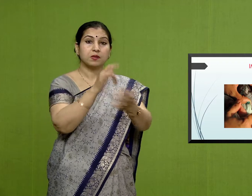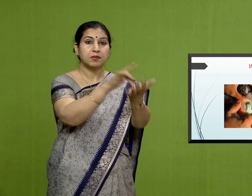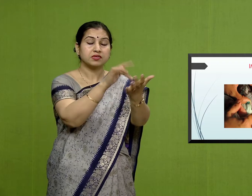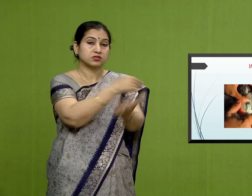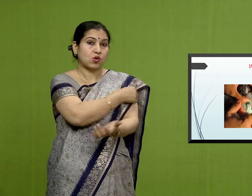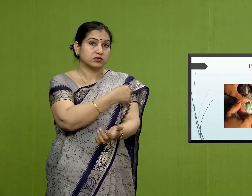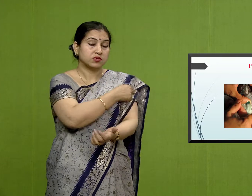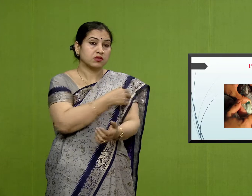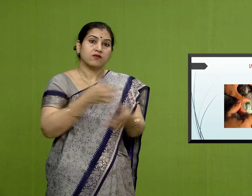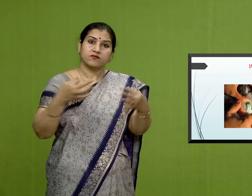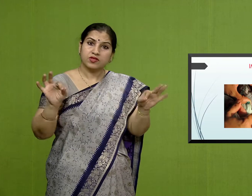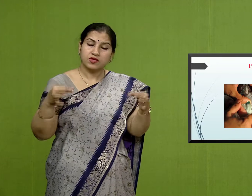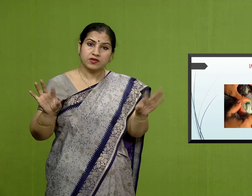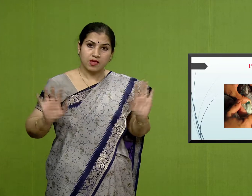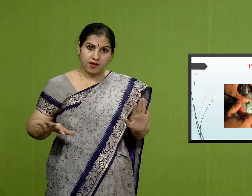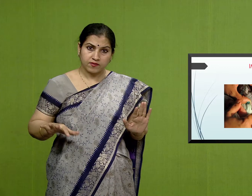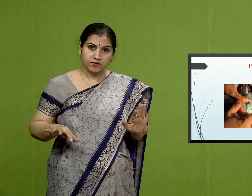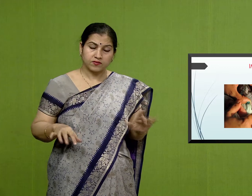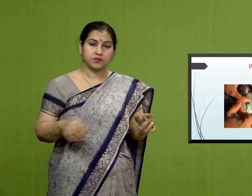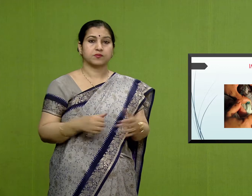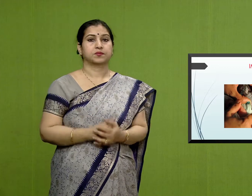hospitals and health centers.